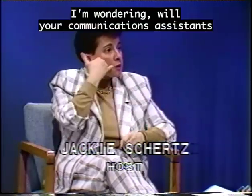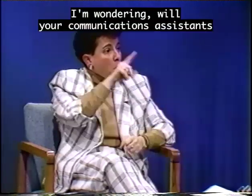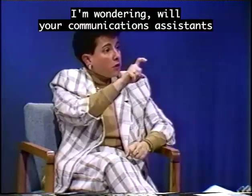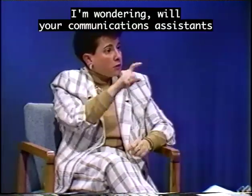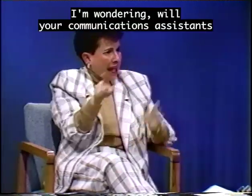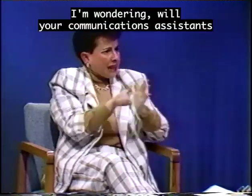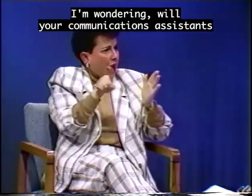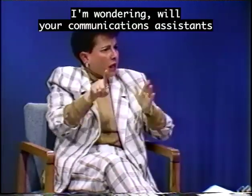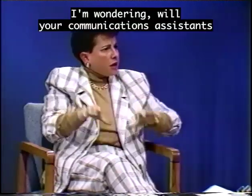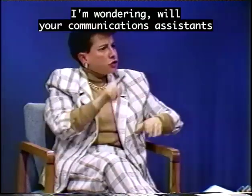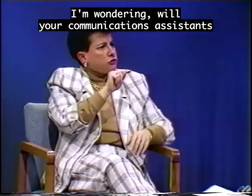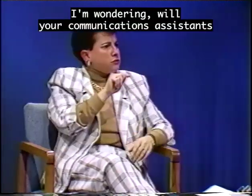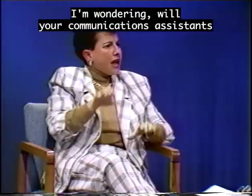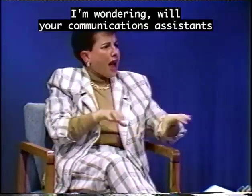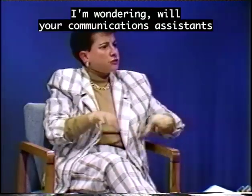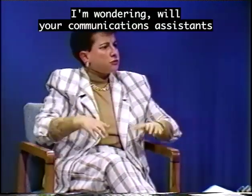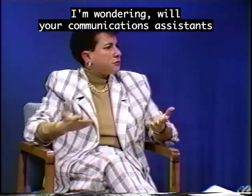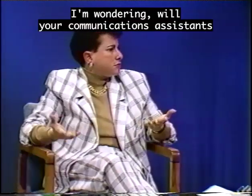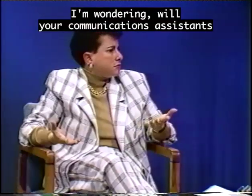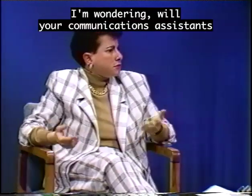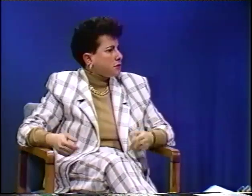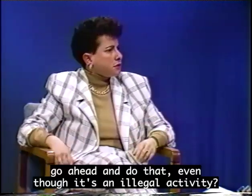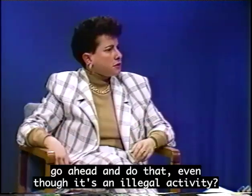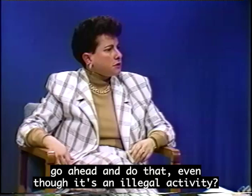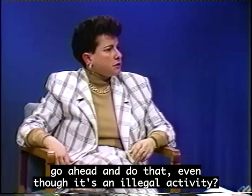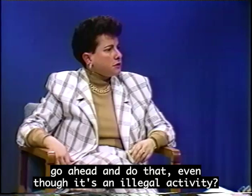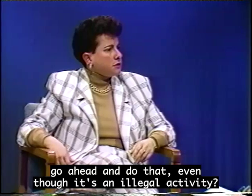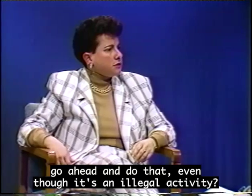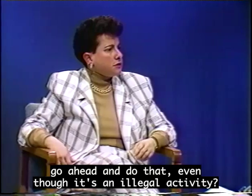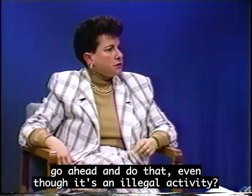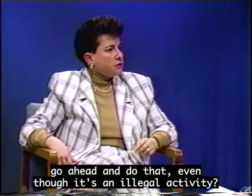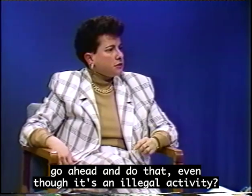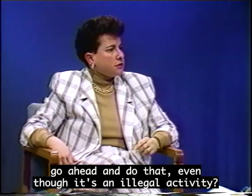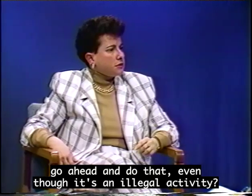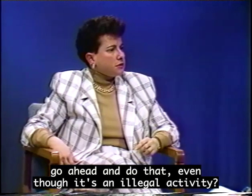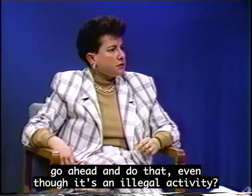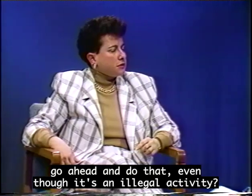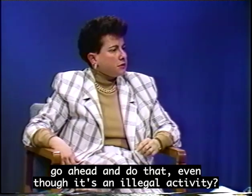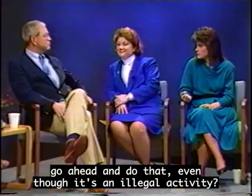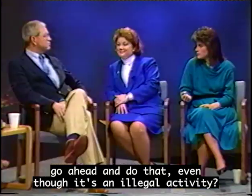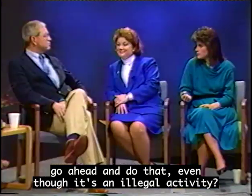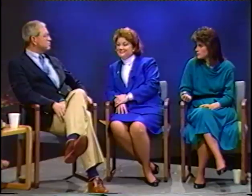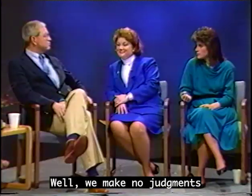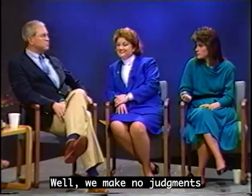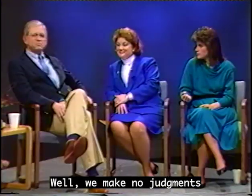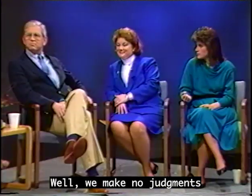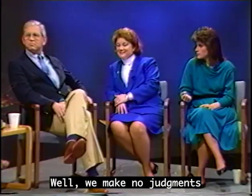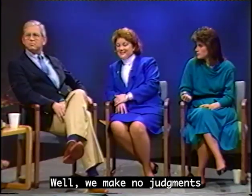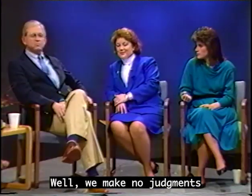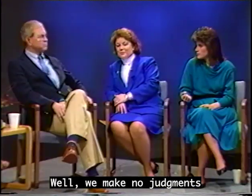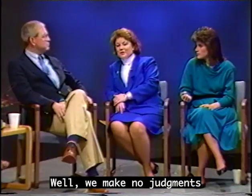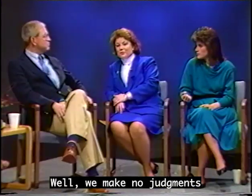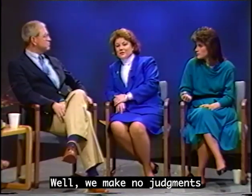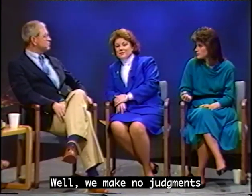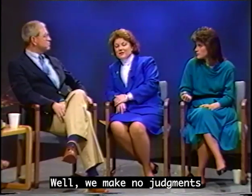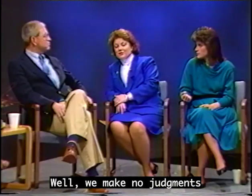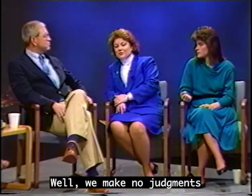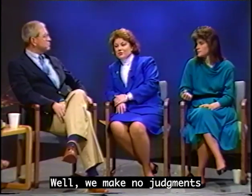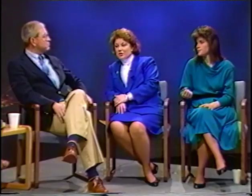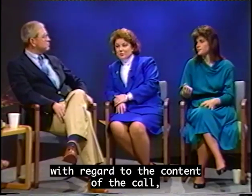I'm wondering, will your communications assistants go ahead and do that, even though it's an illegal activity? Well, we make no